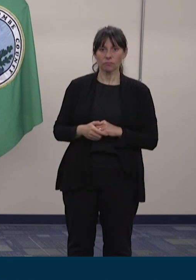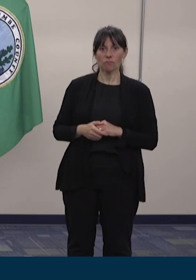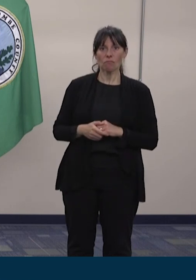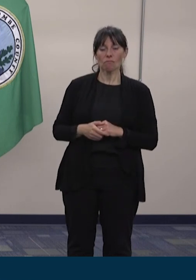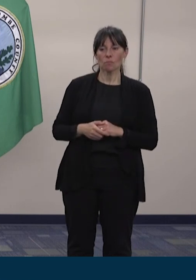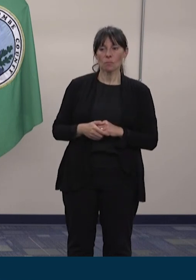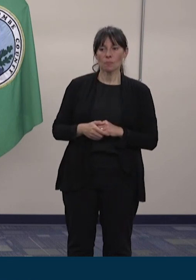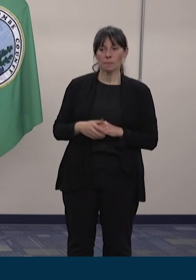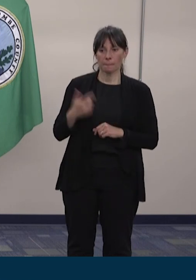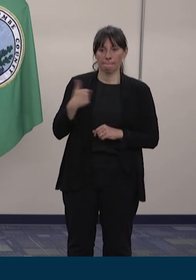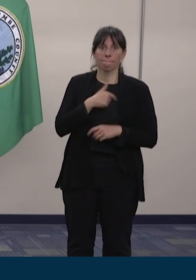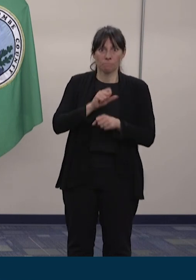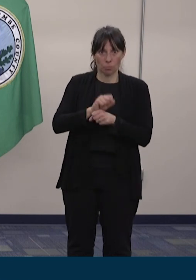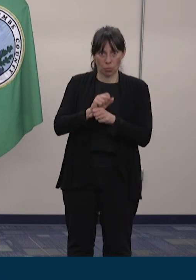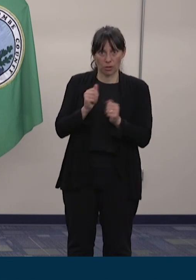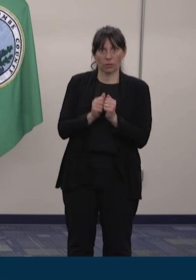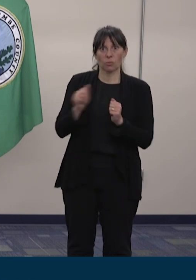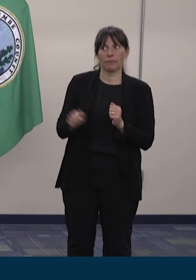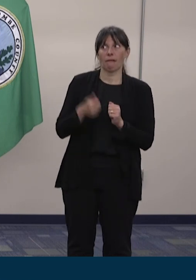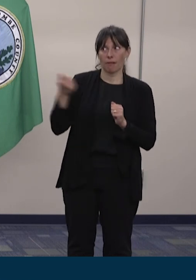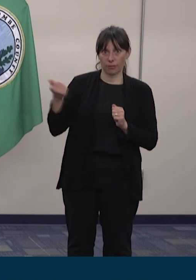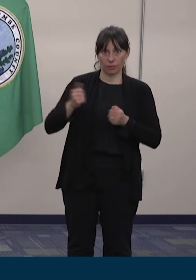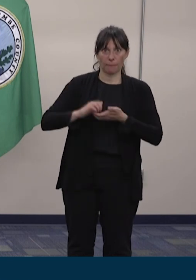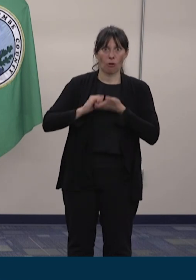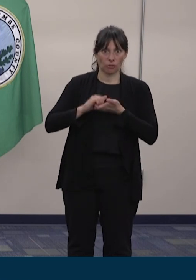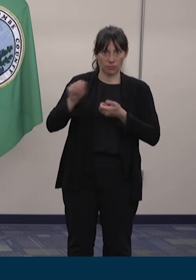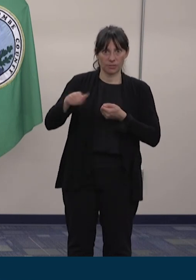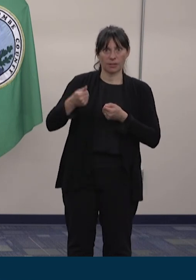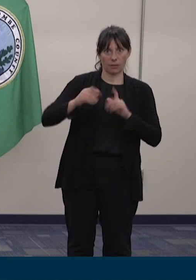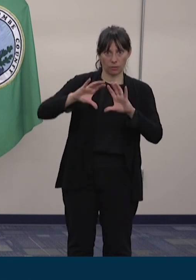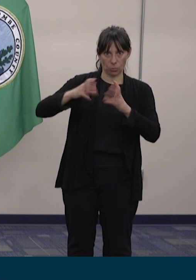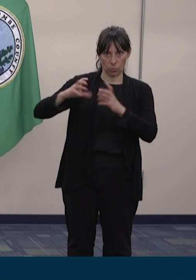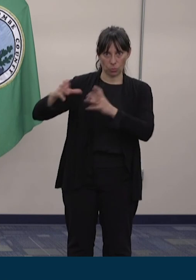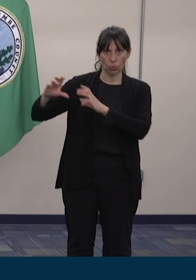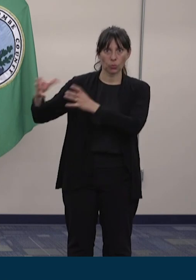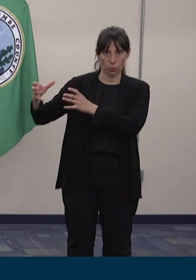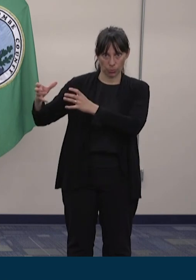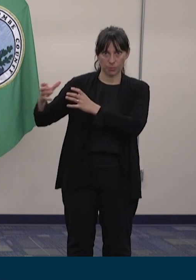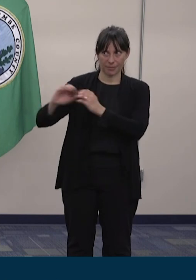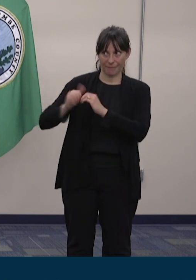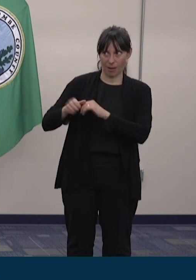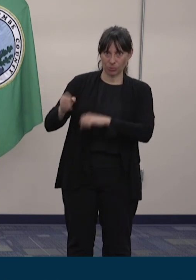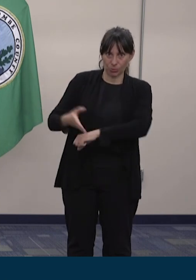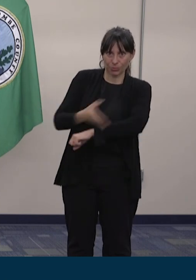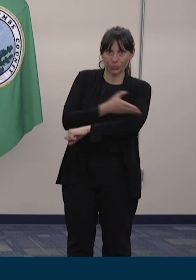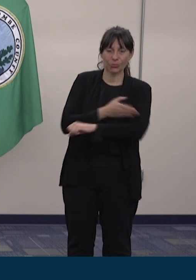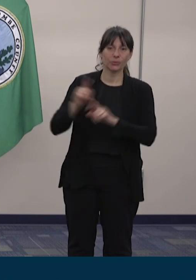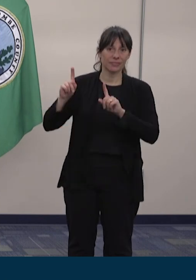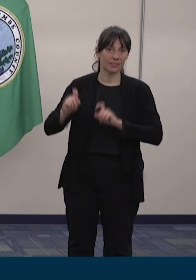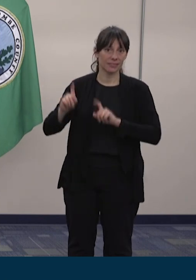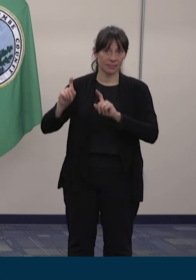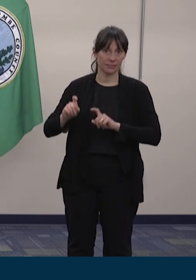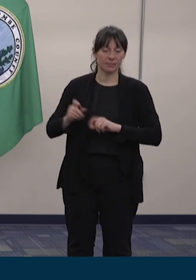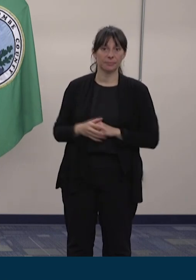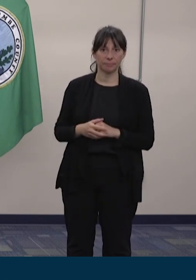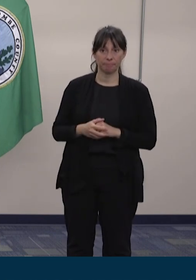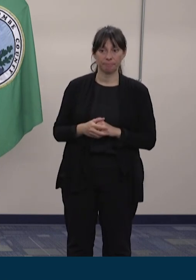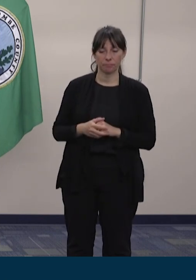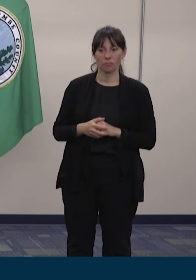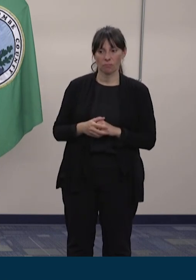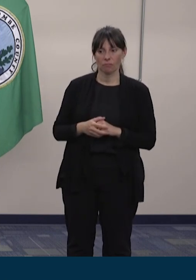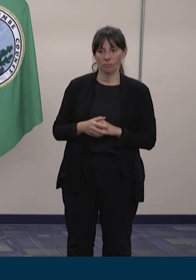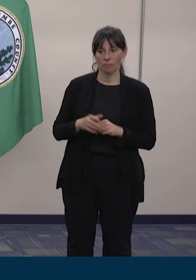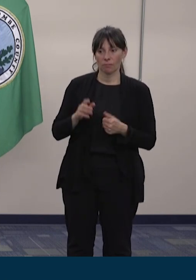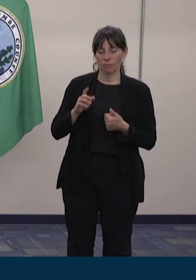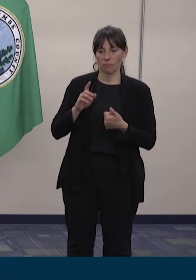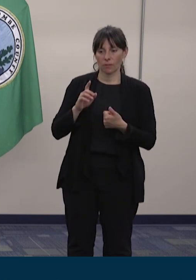Estamos partners to trabajando explore con further otros, testing opportunities, con otros profesionales para including que puedan también hacer las getting pruebas.